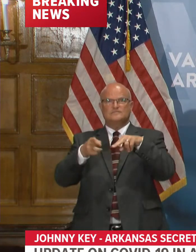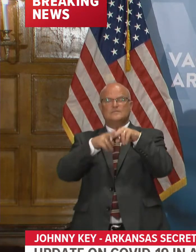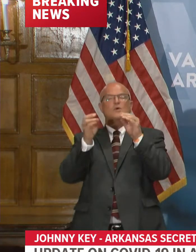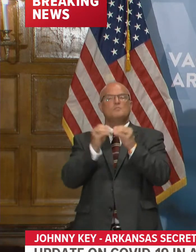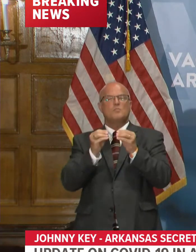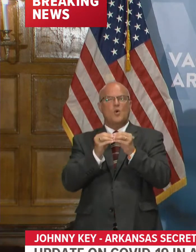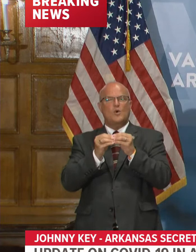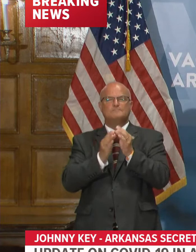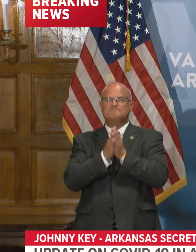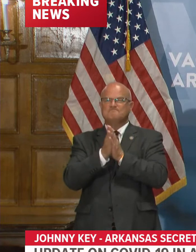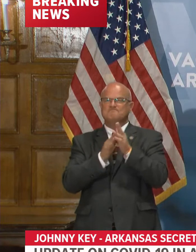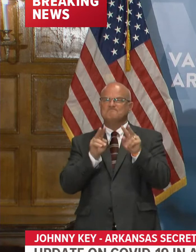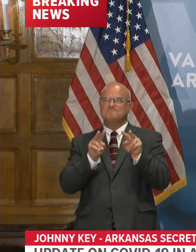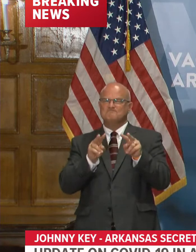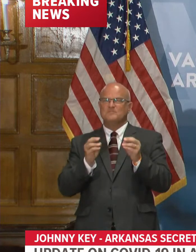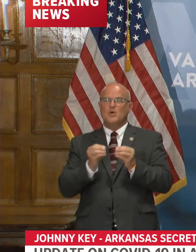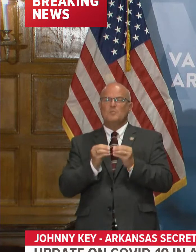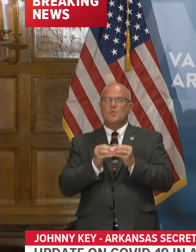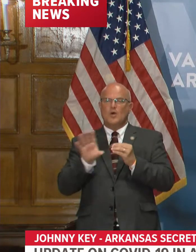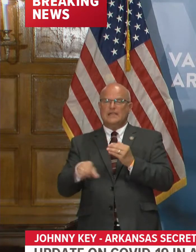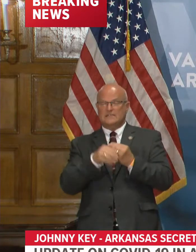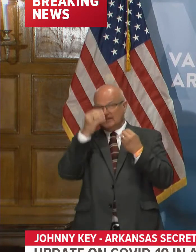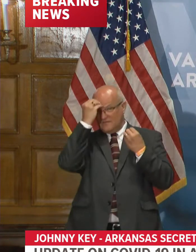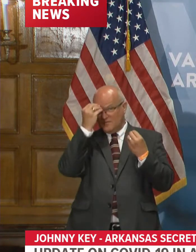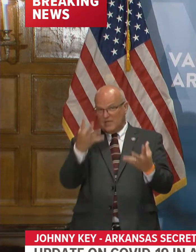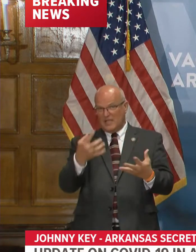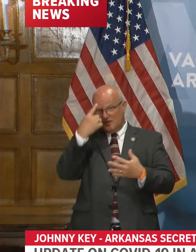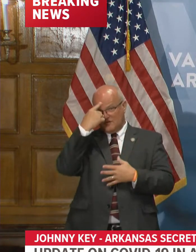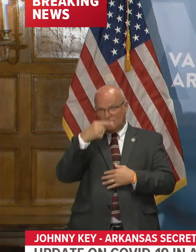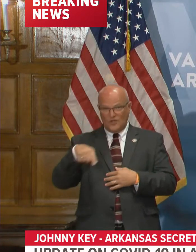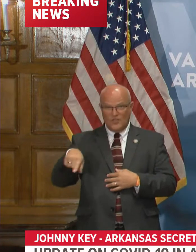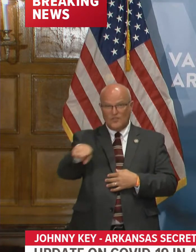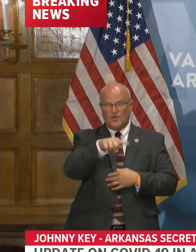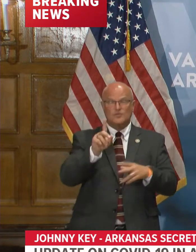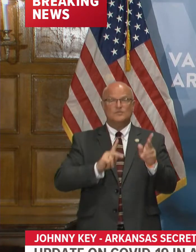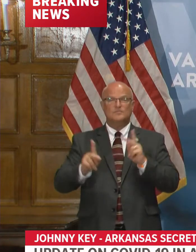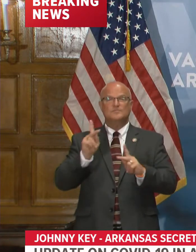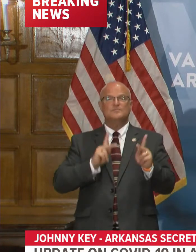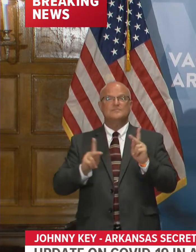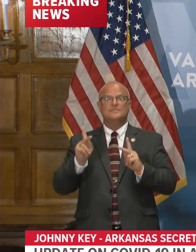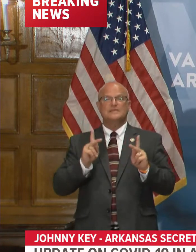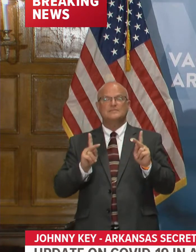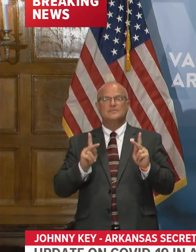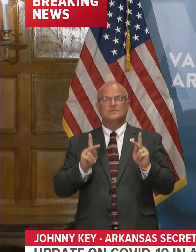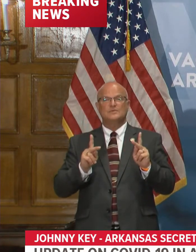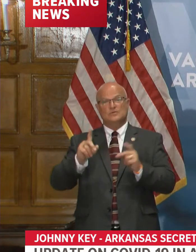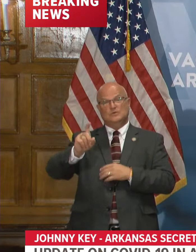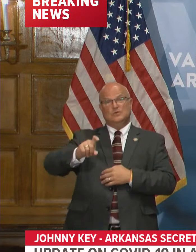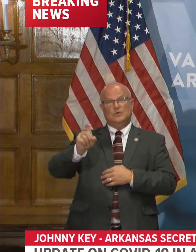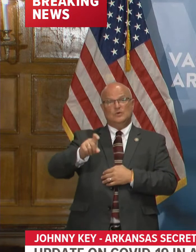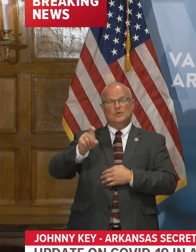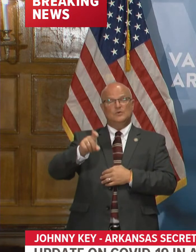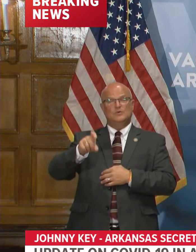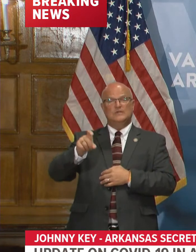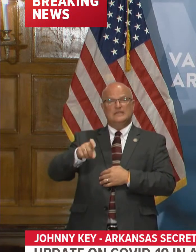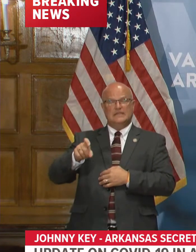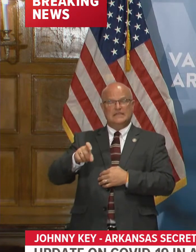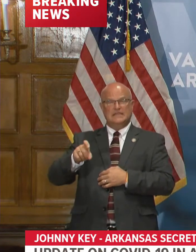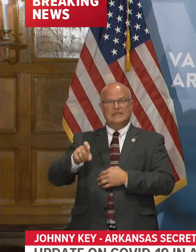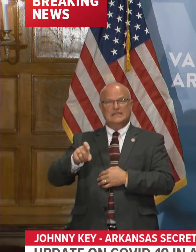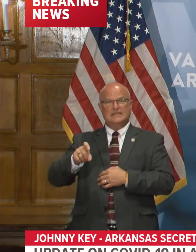we look forward to providing other additional information for those folks who need to get